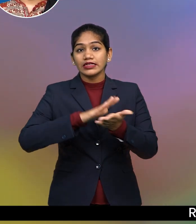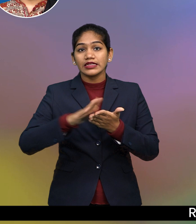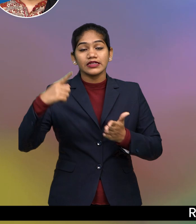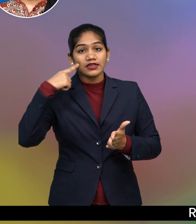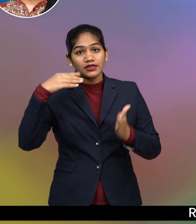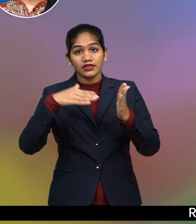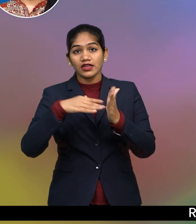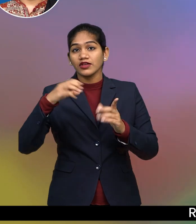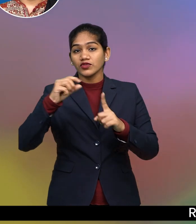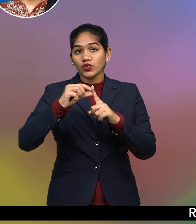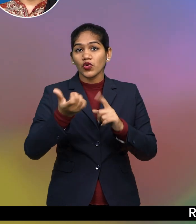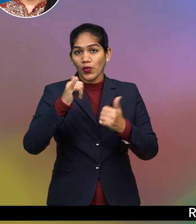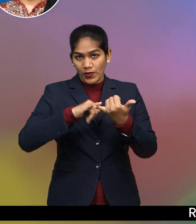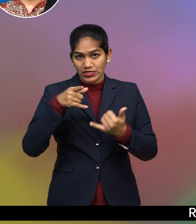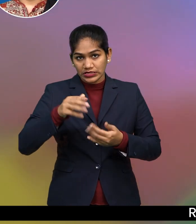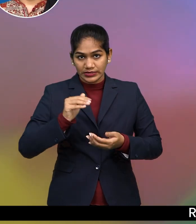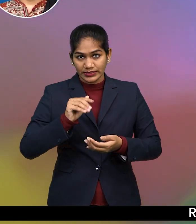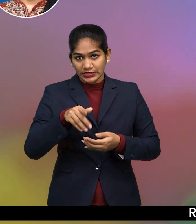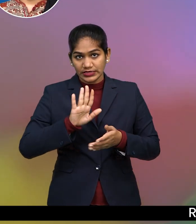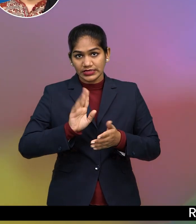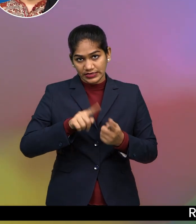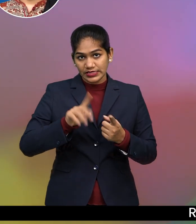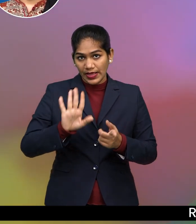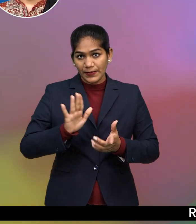Rhizopus produces